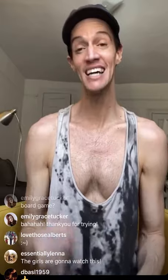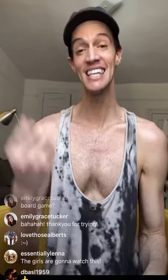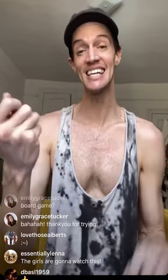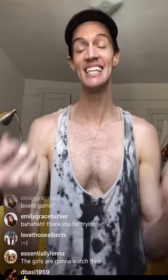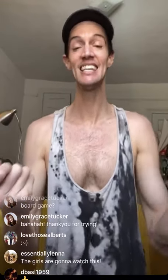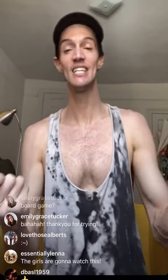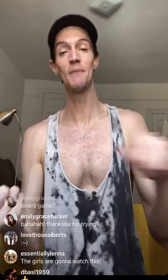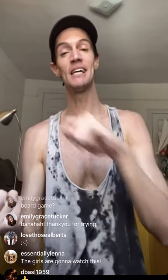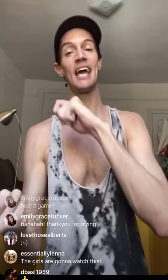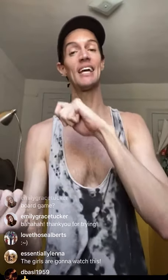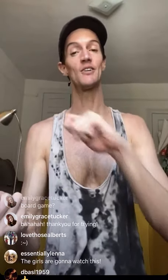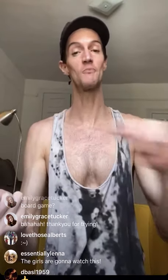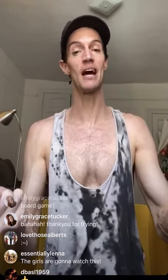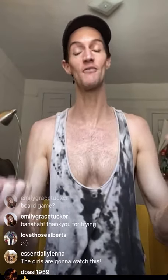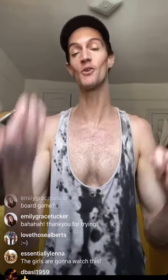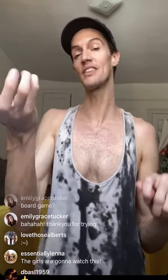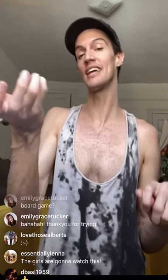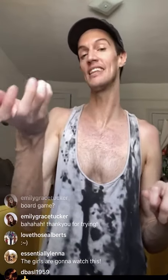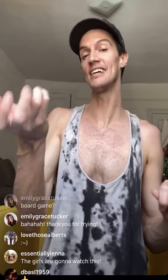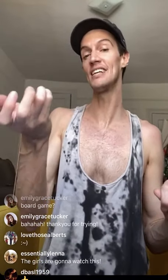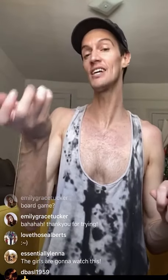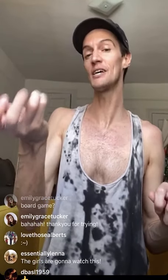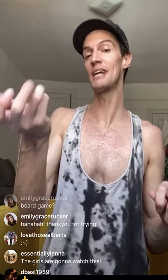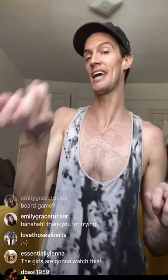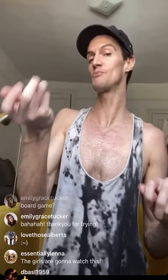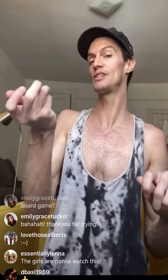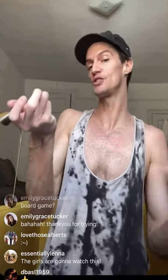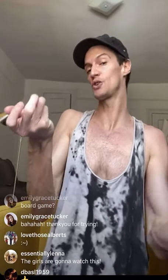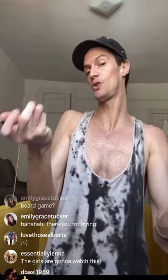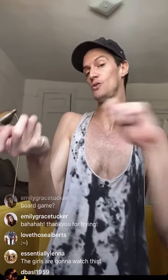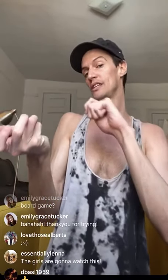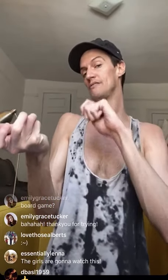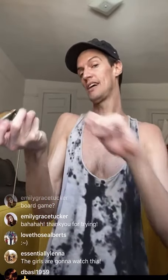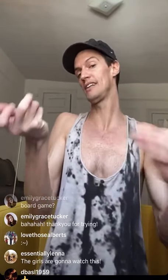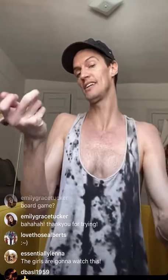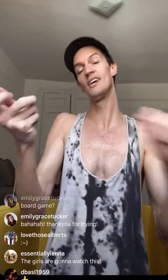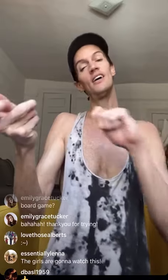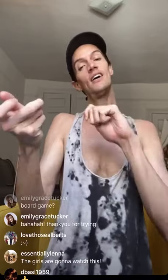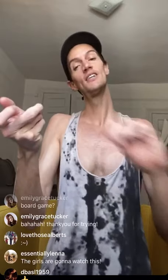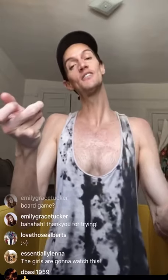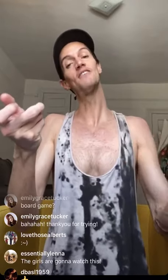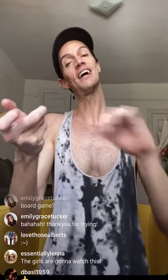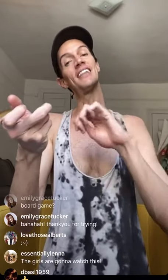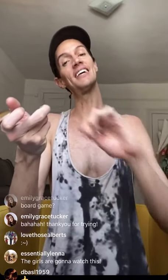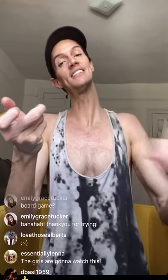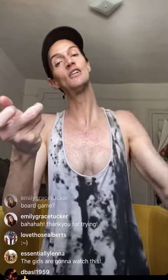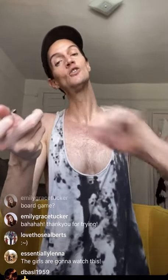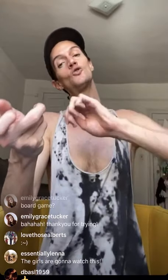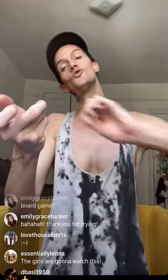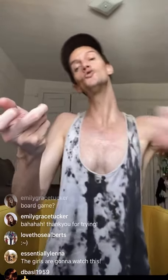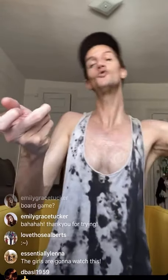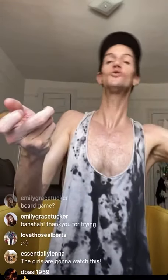Violin, the dominant hand goes back and forth, and the non-dominant hand pretends you're holding the violin. So violin, we're